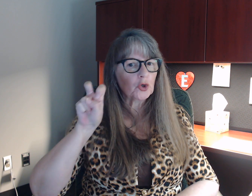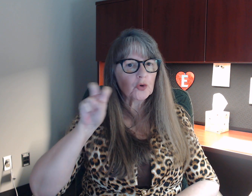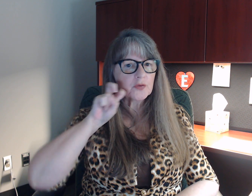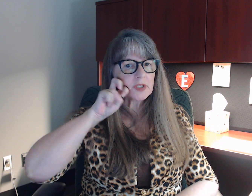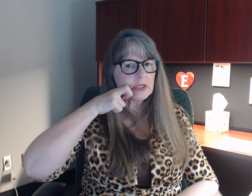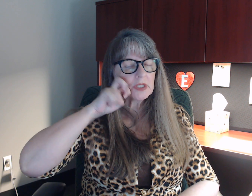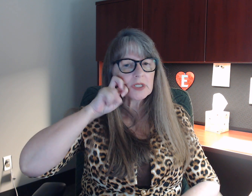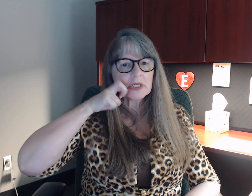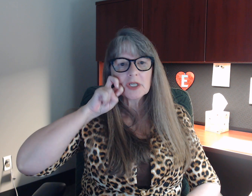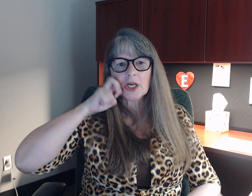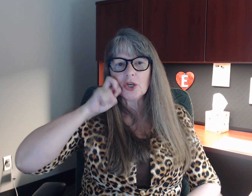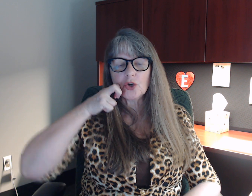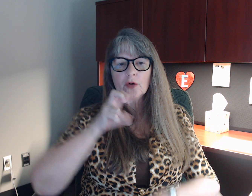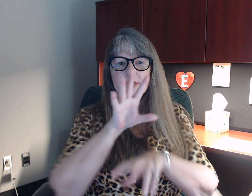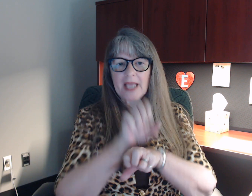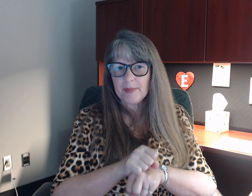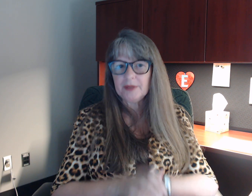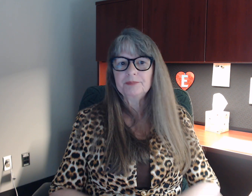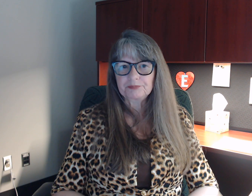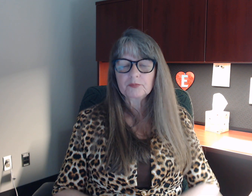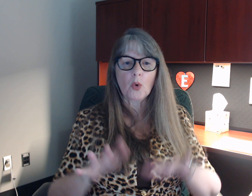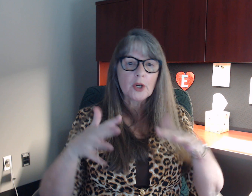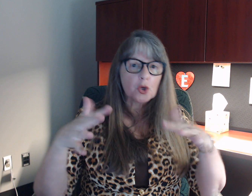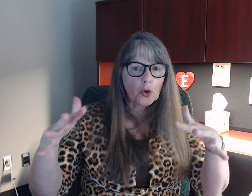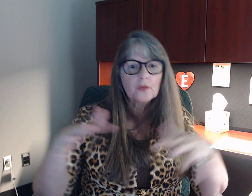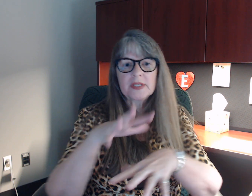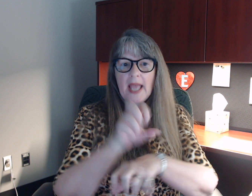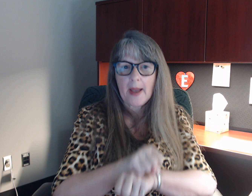nerves? A nervous habit, or a nervous habit.